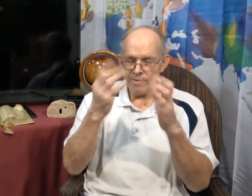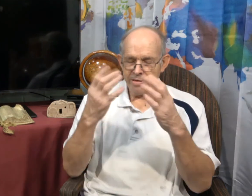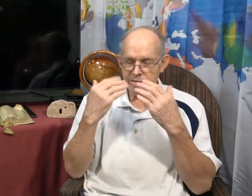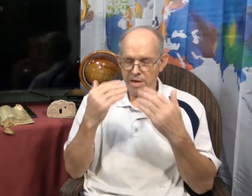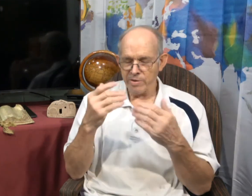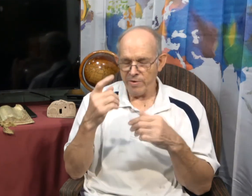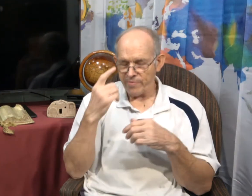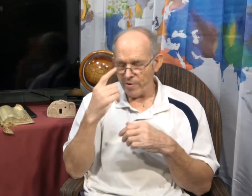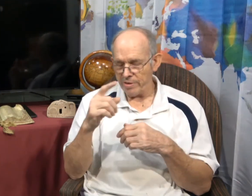Father, thank you for